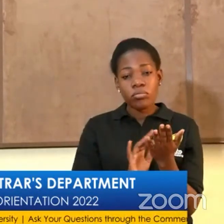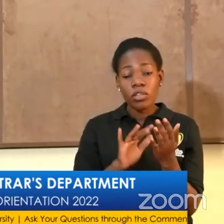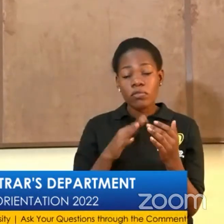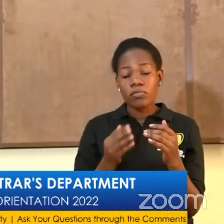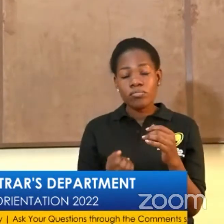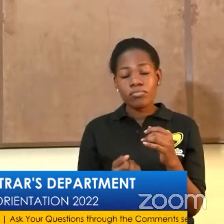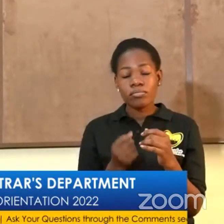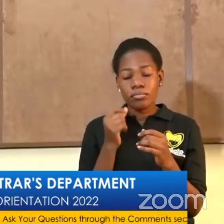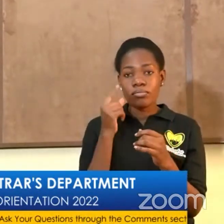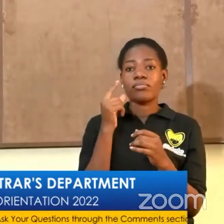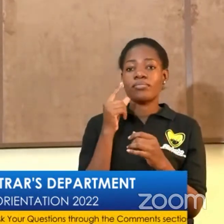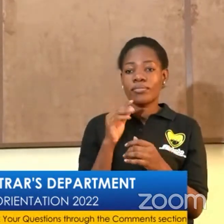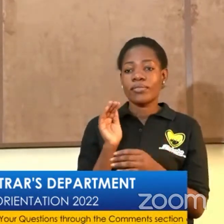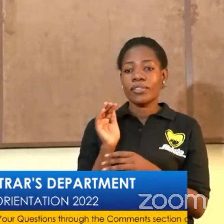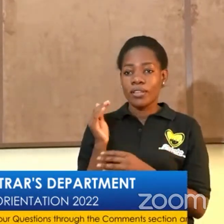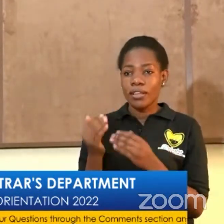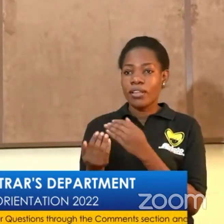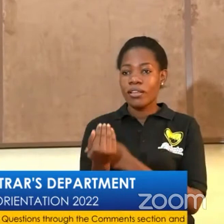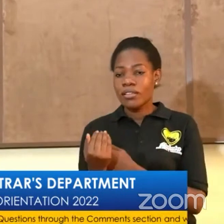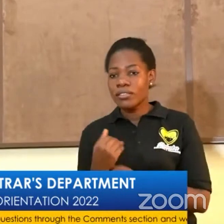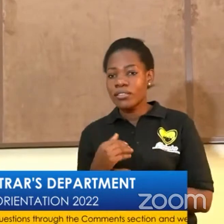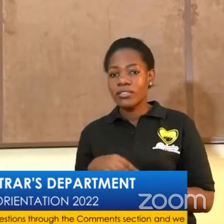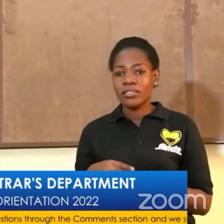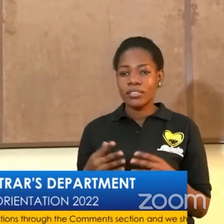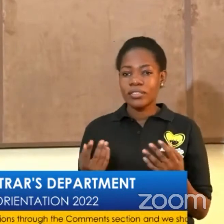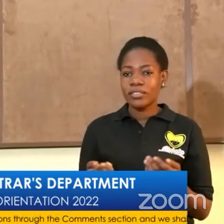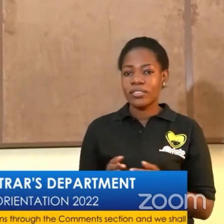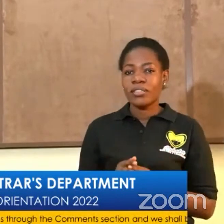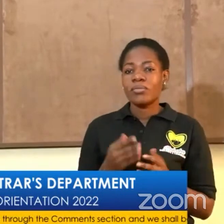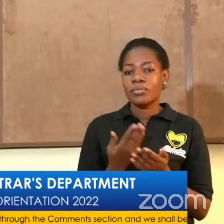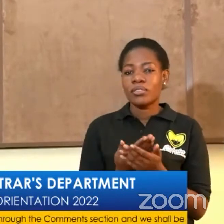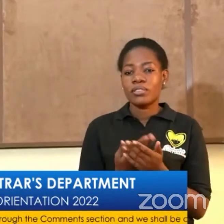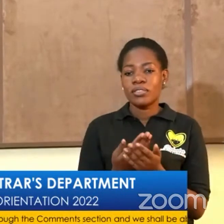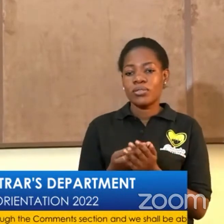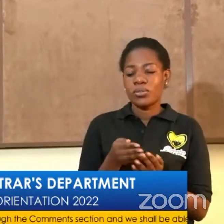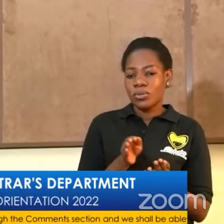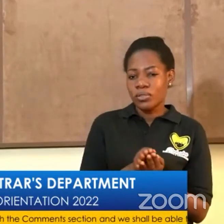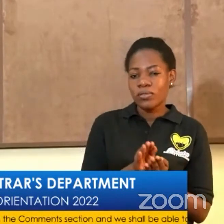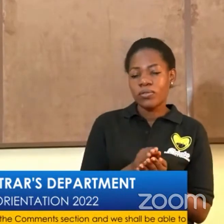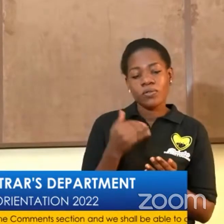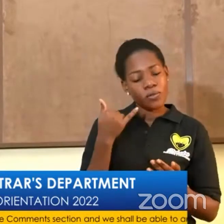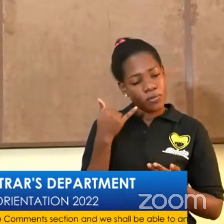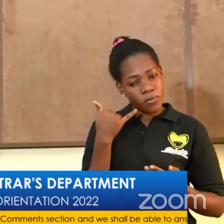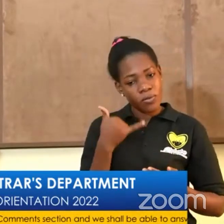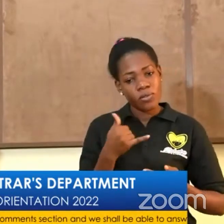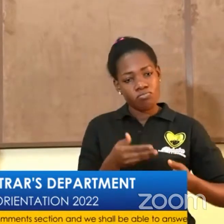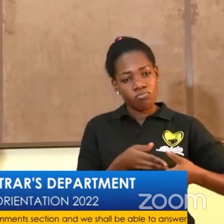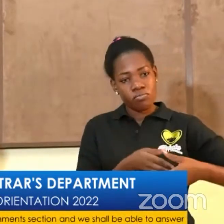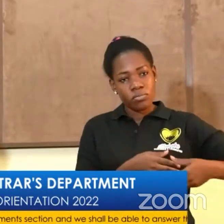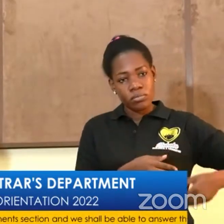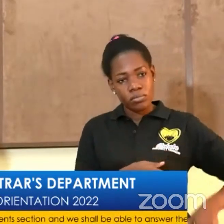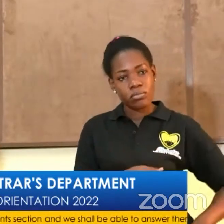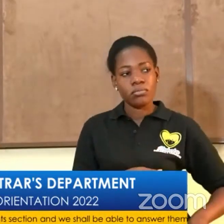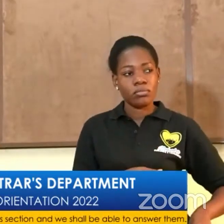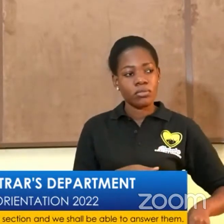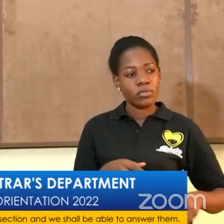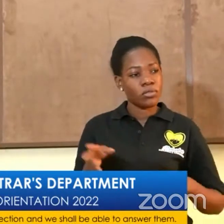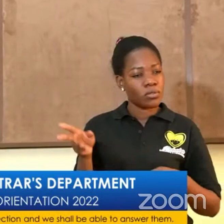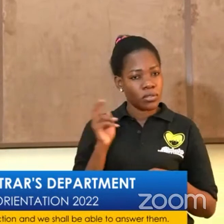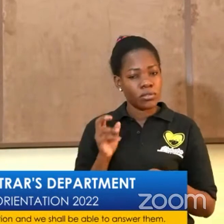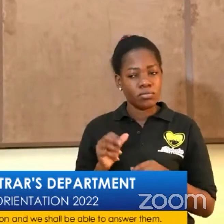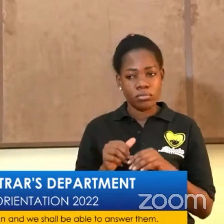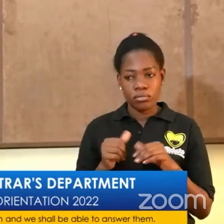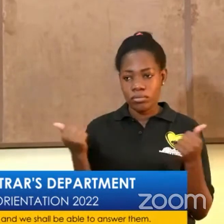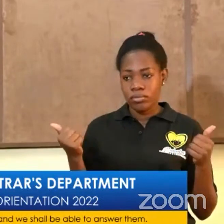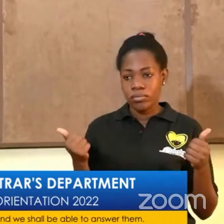what has been answered. Members, keep those phones and listen to these important people. We thank you so